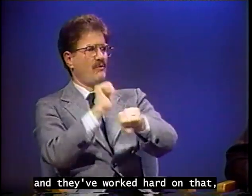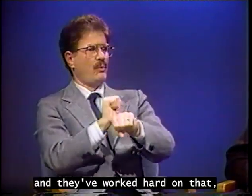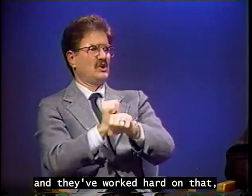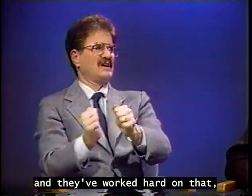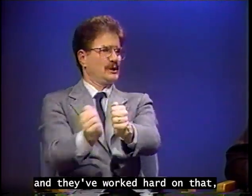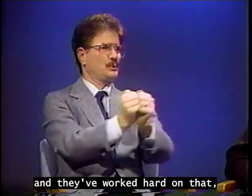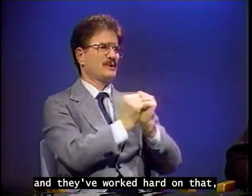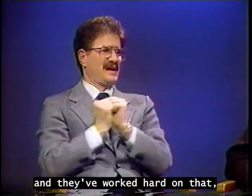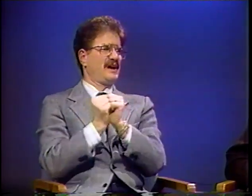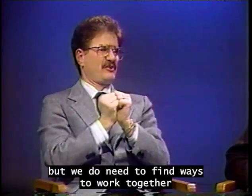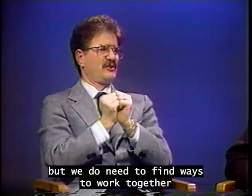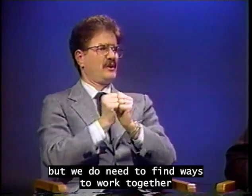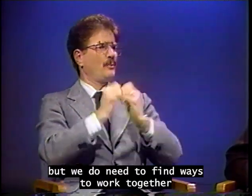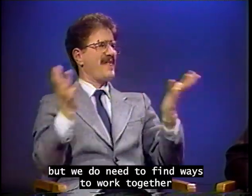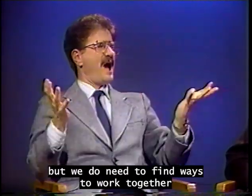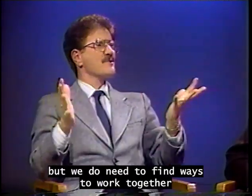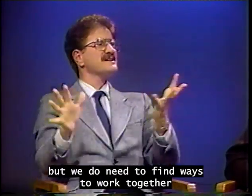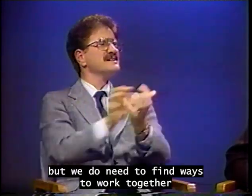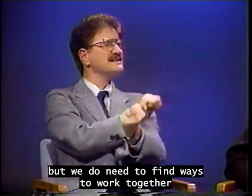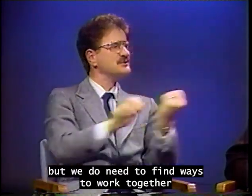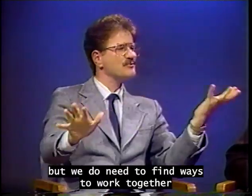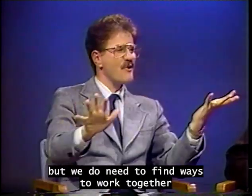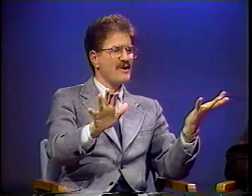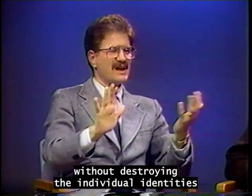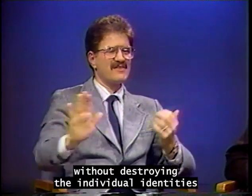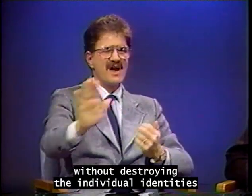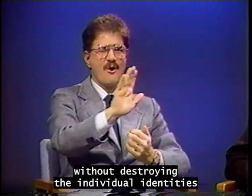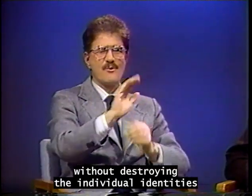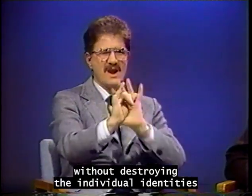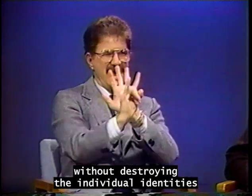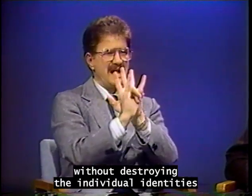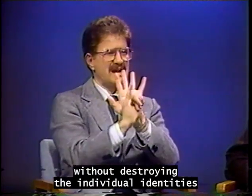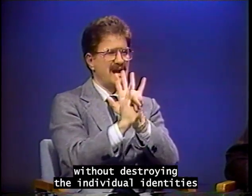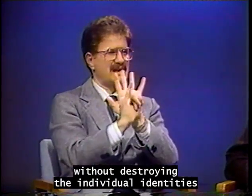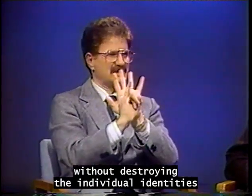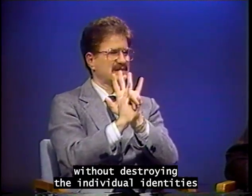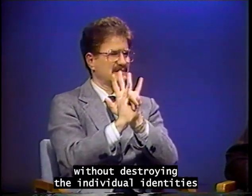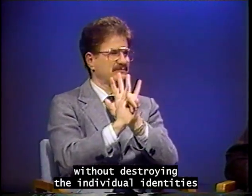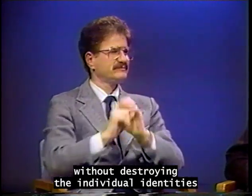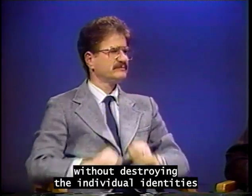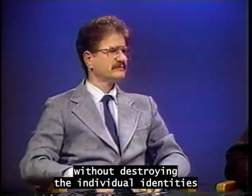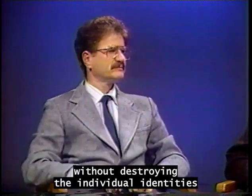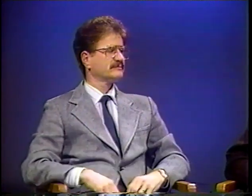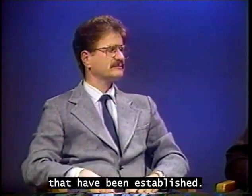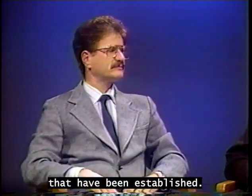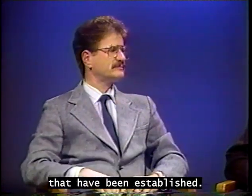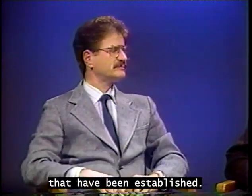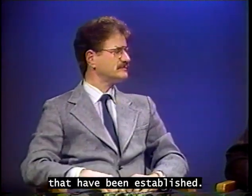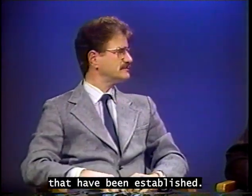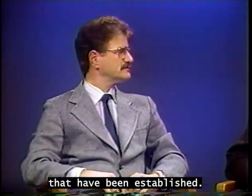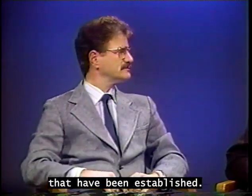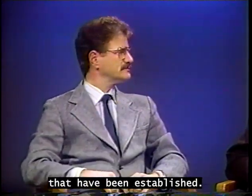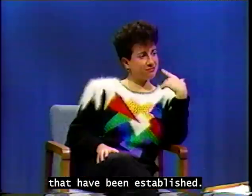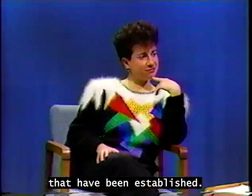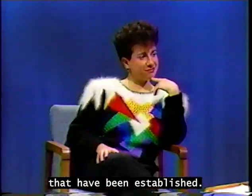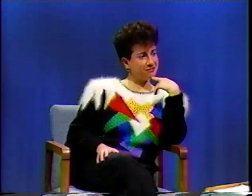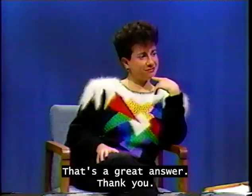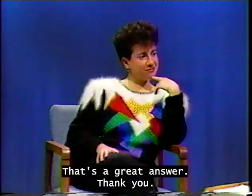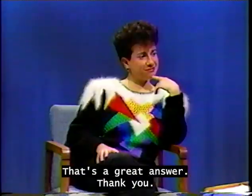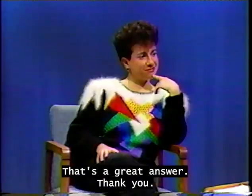hard on that. But we do need to find ways to work together without destroying the individual identities that have been established. That's a